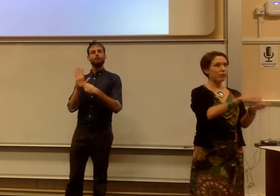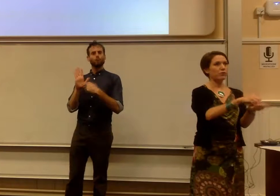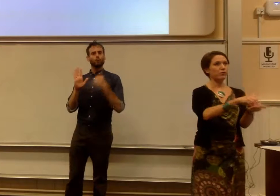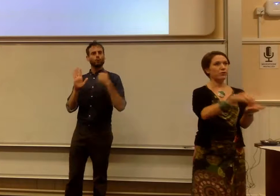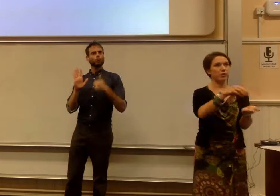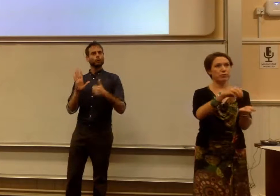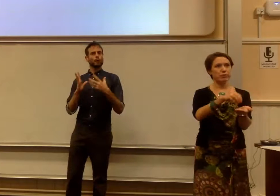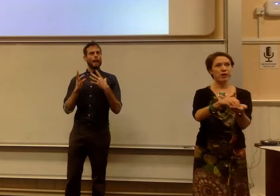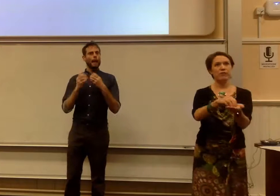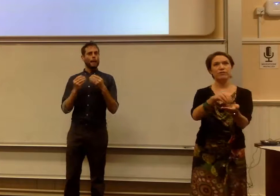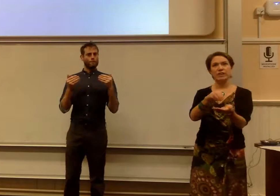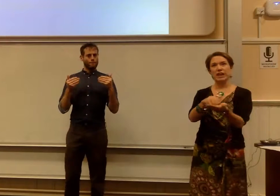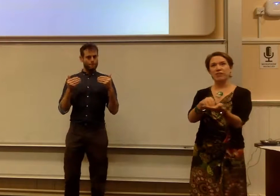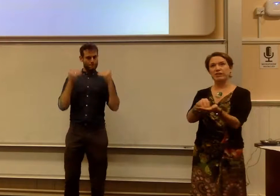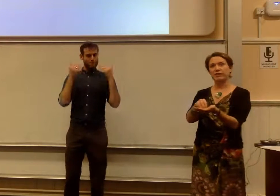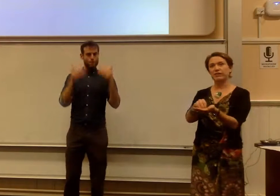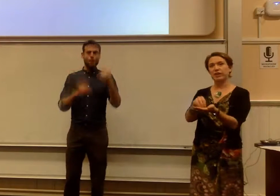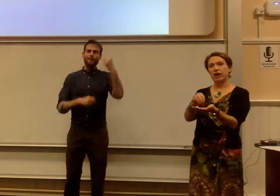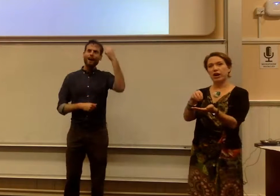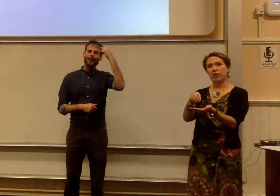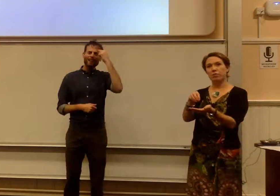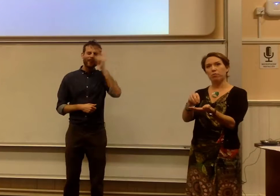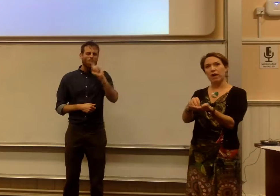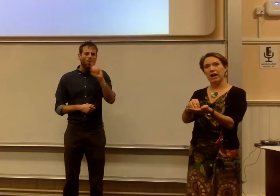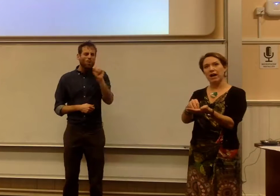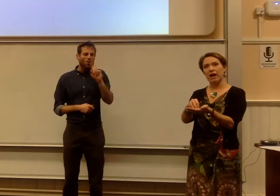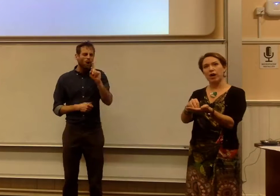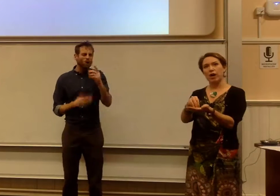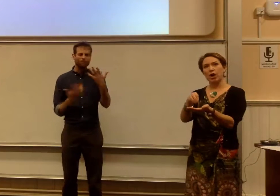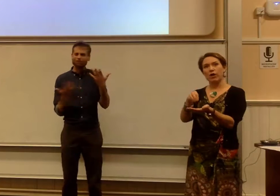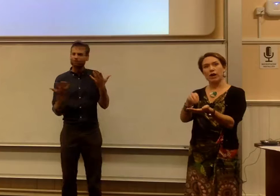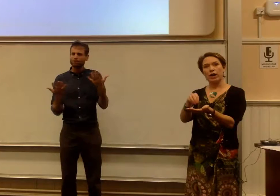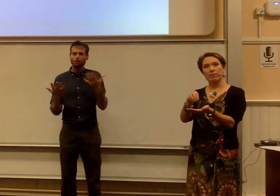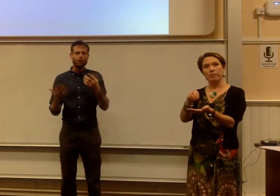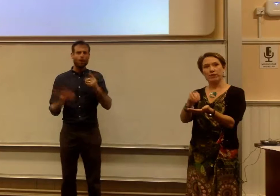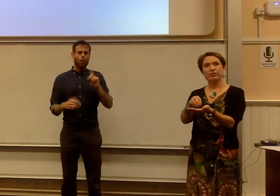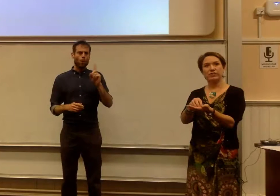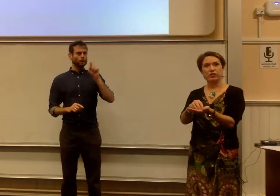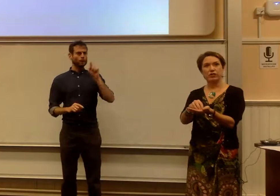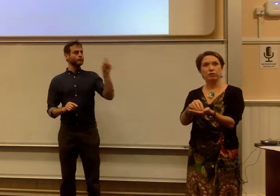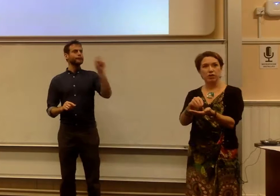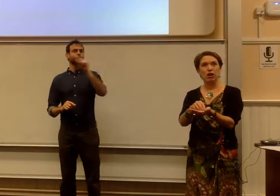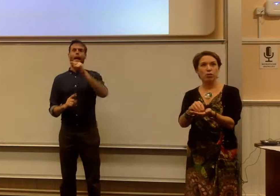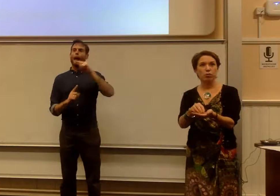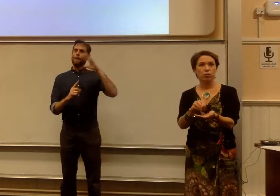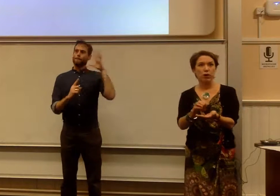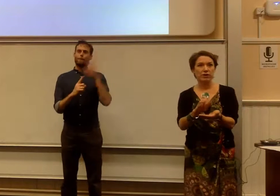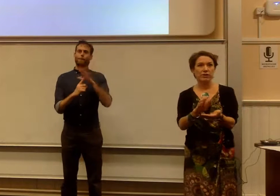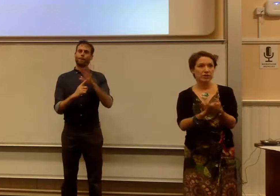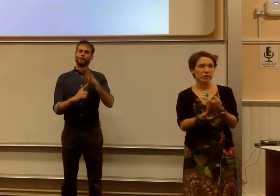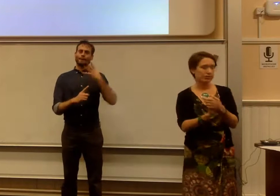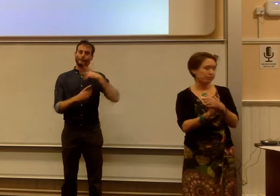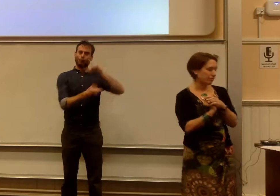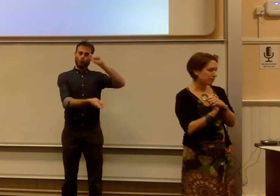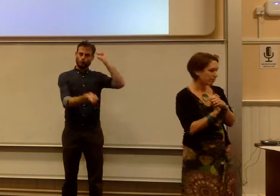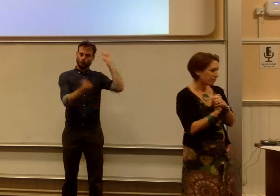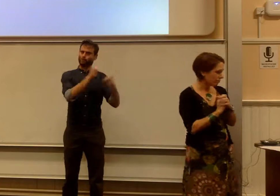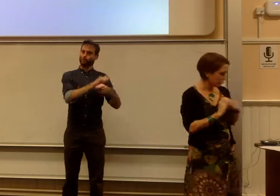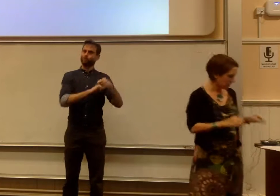to focus on the priority areas where there is still a lot more work to